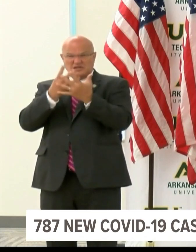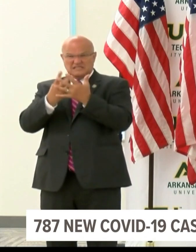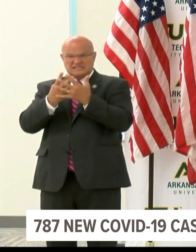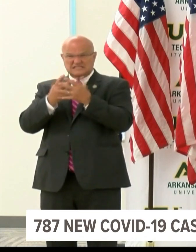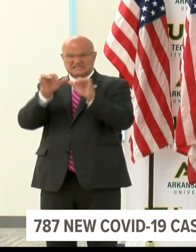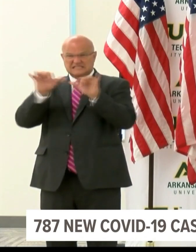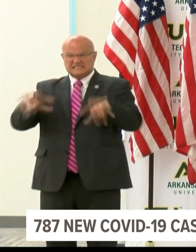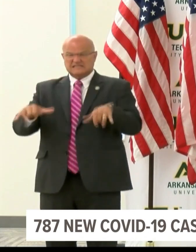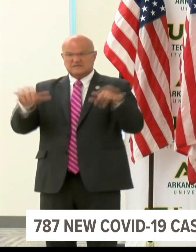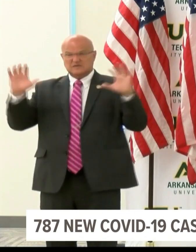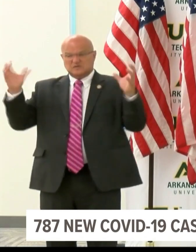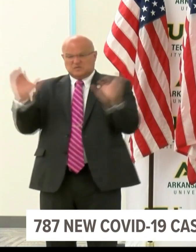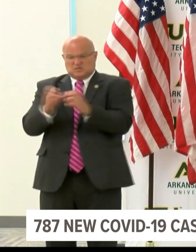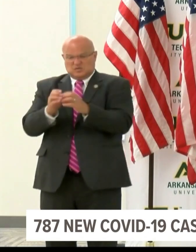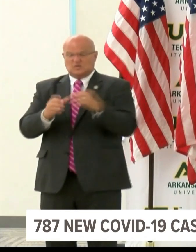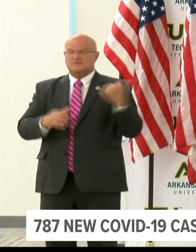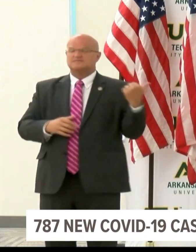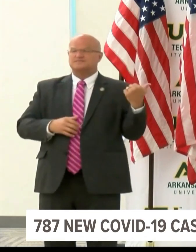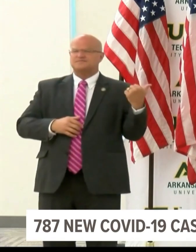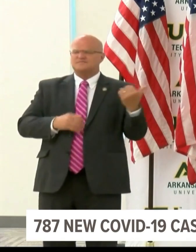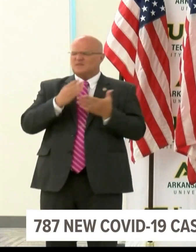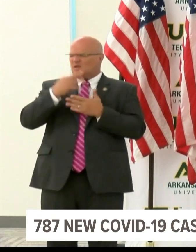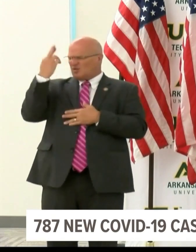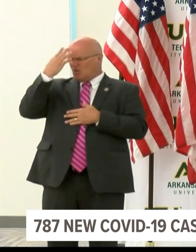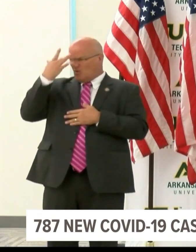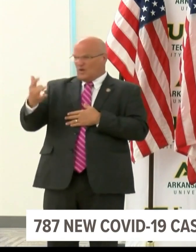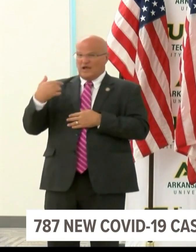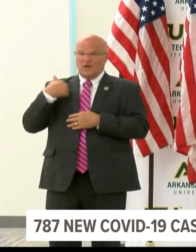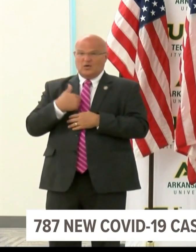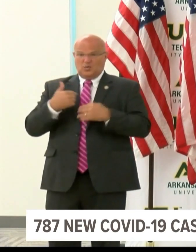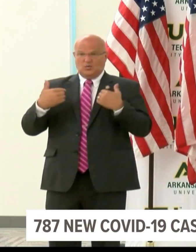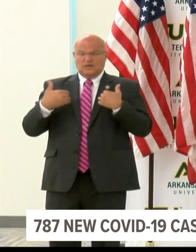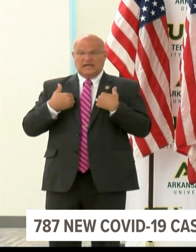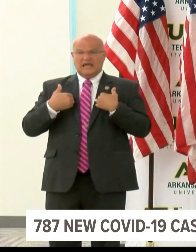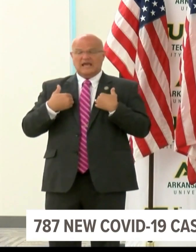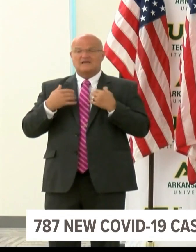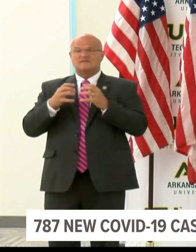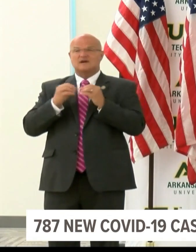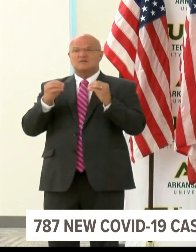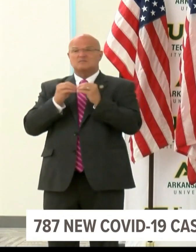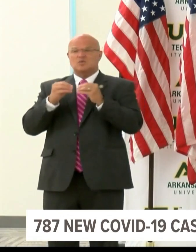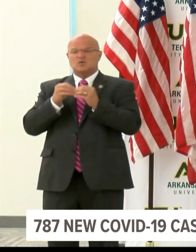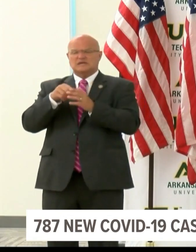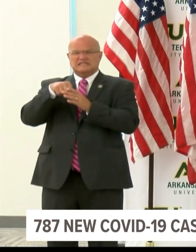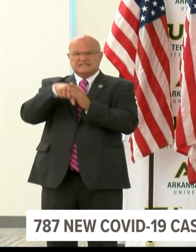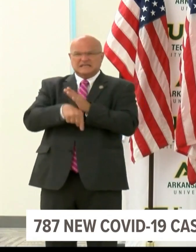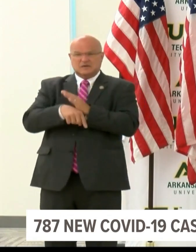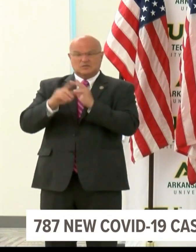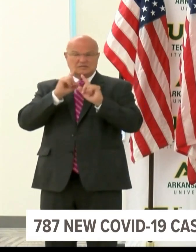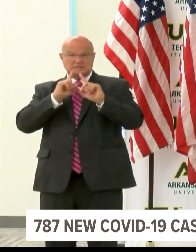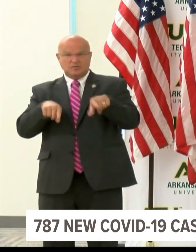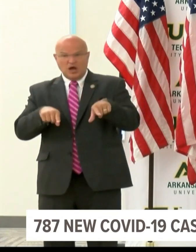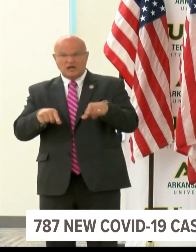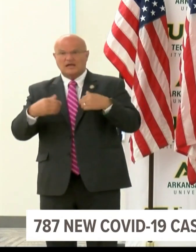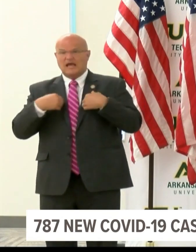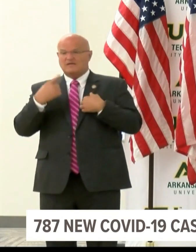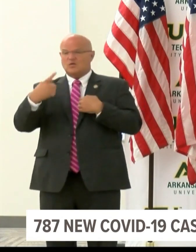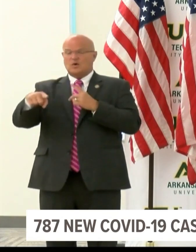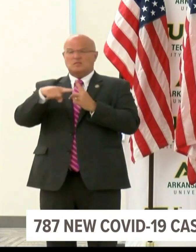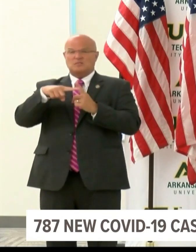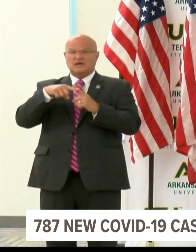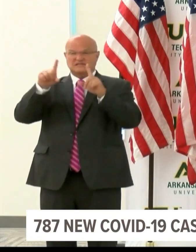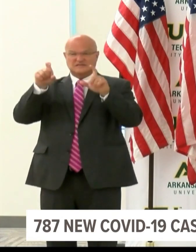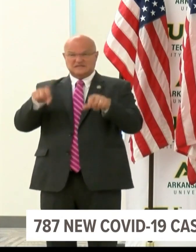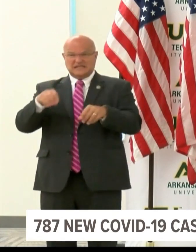in? Well, I think part of the reason for that is that we have a much more comprehensive response when we have one